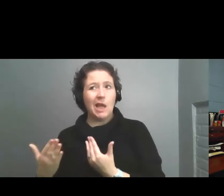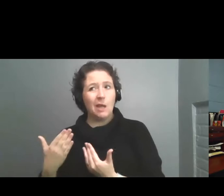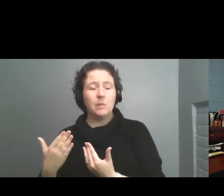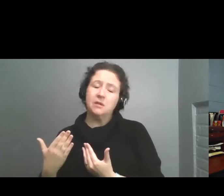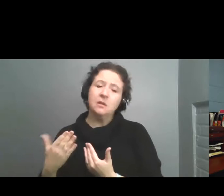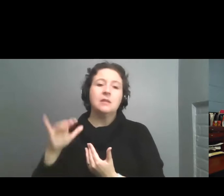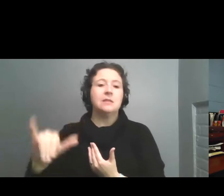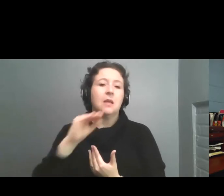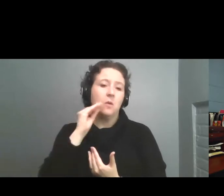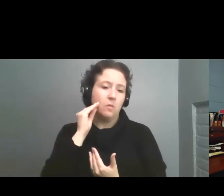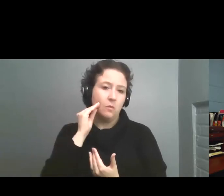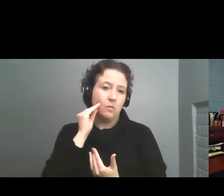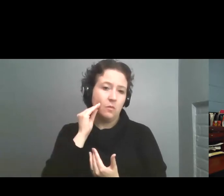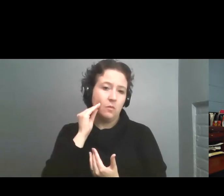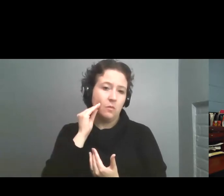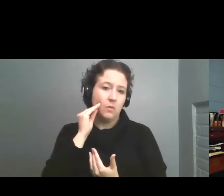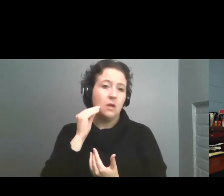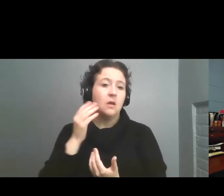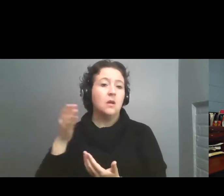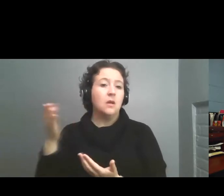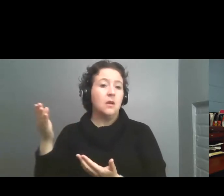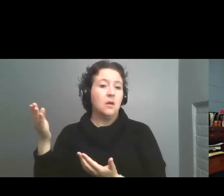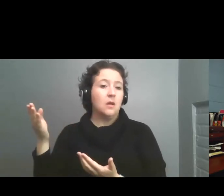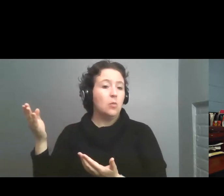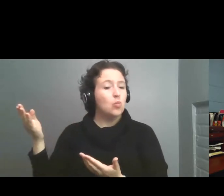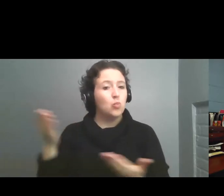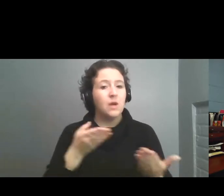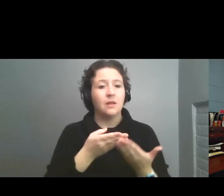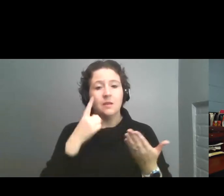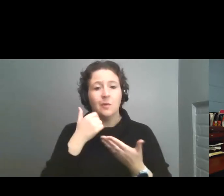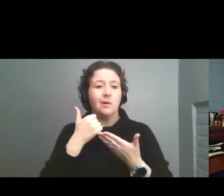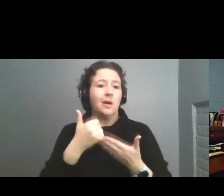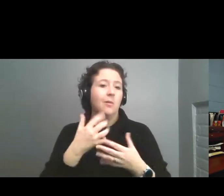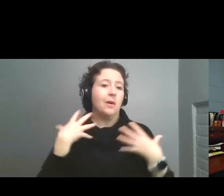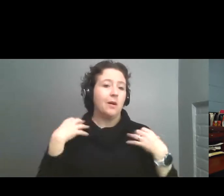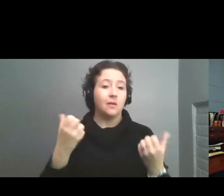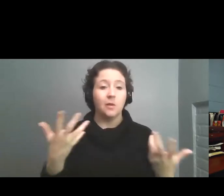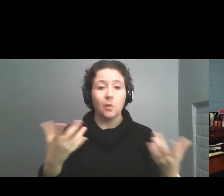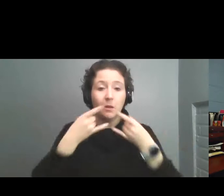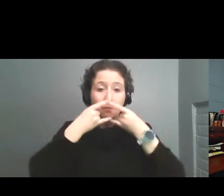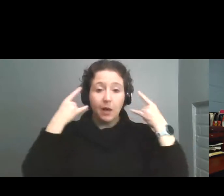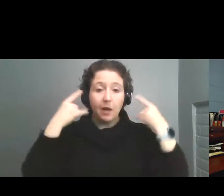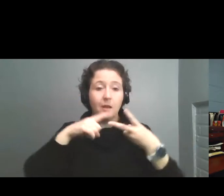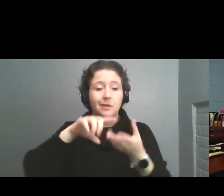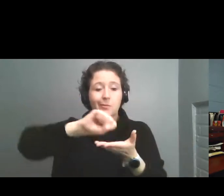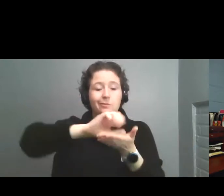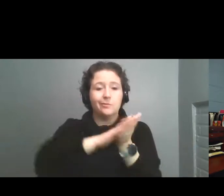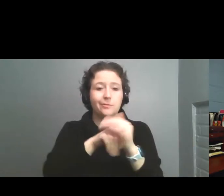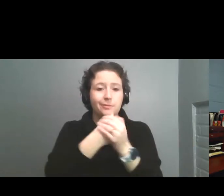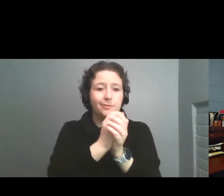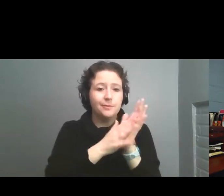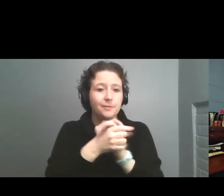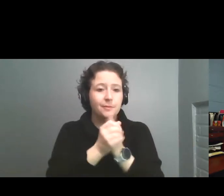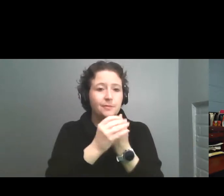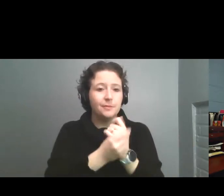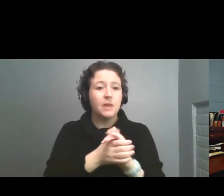home. Bring supplies to help you and others stay healthy, such as a mask and hand sanitizer. Sit with those